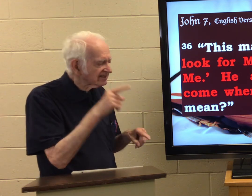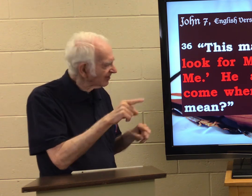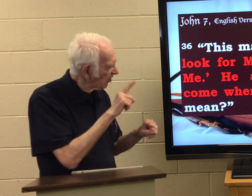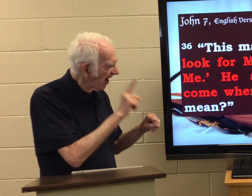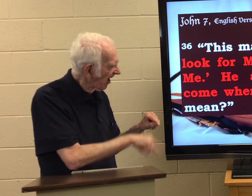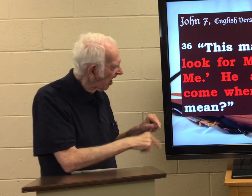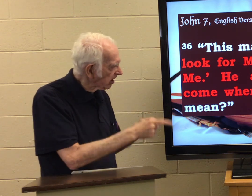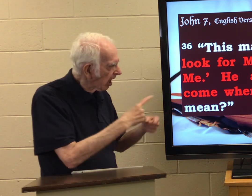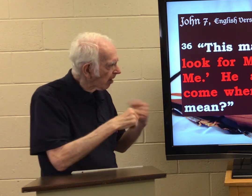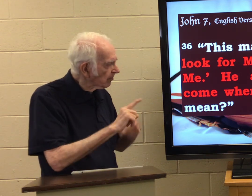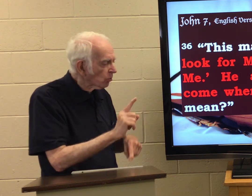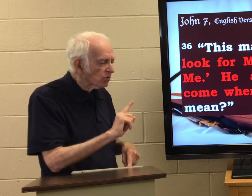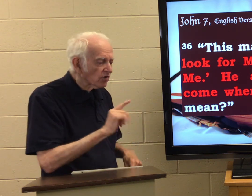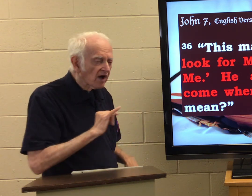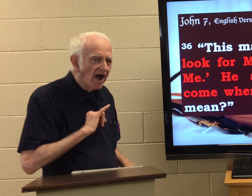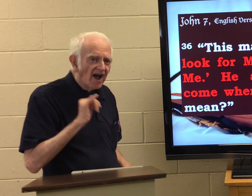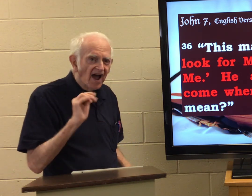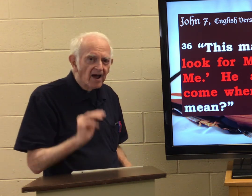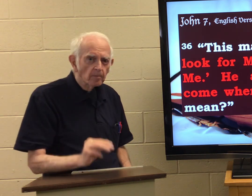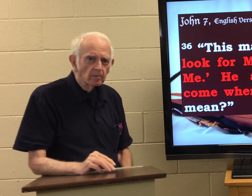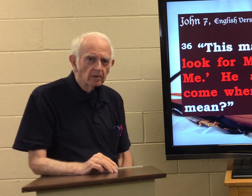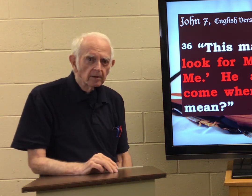says, "You cannot come where I am."